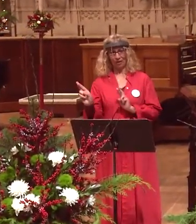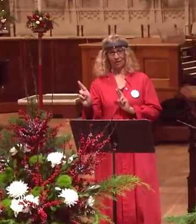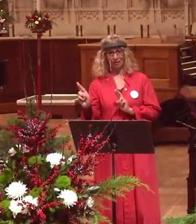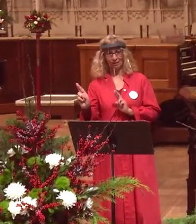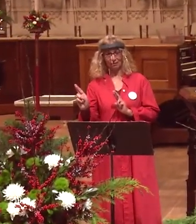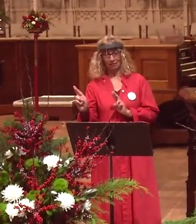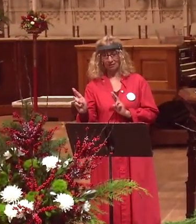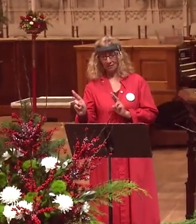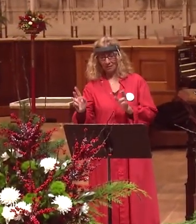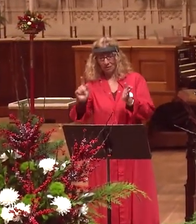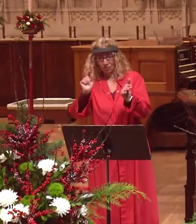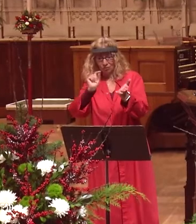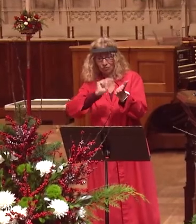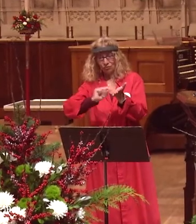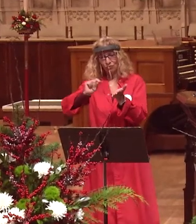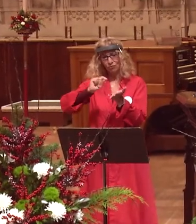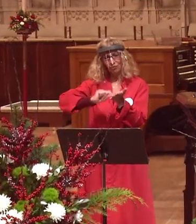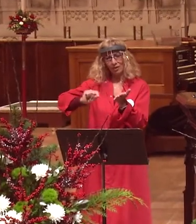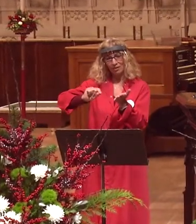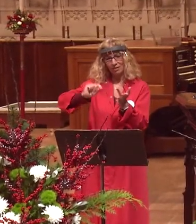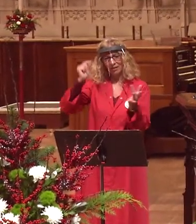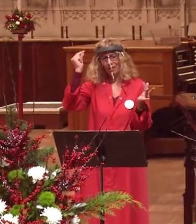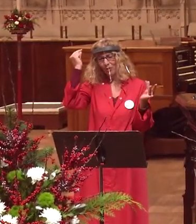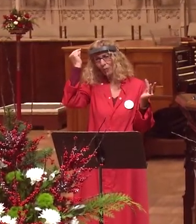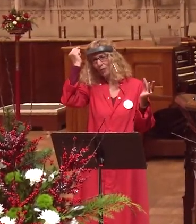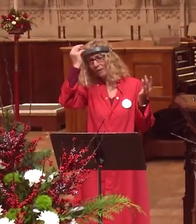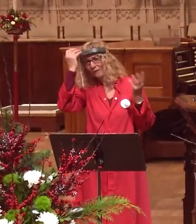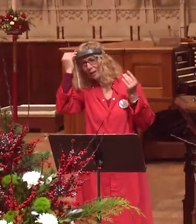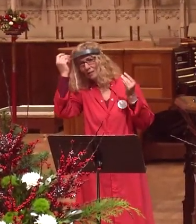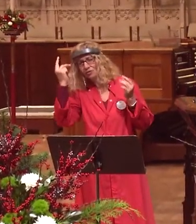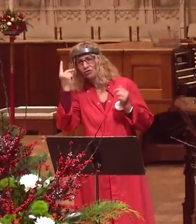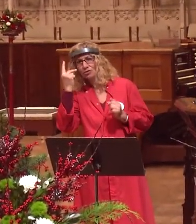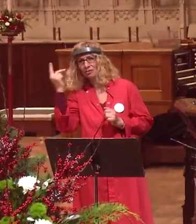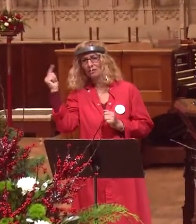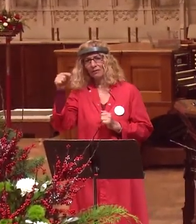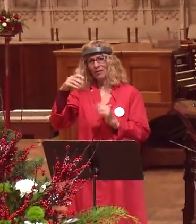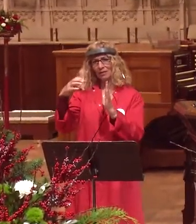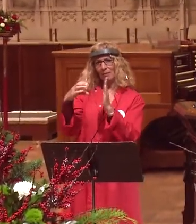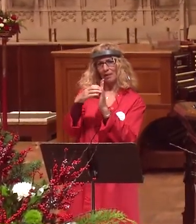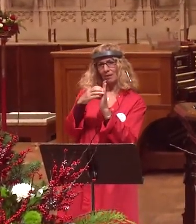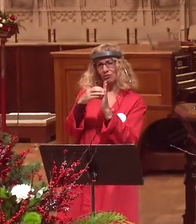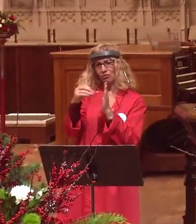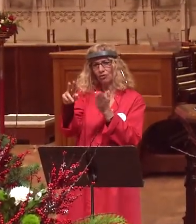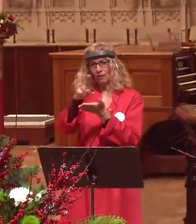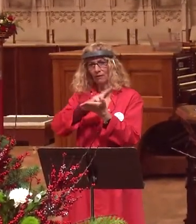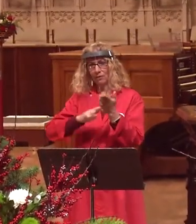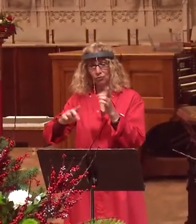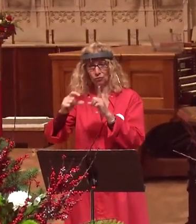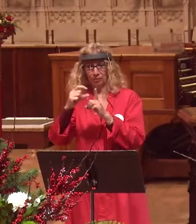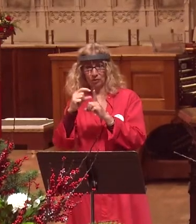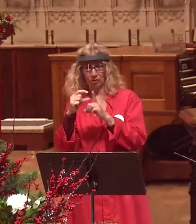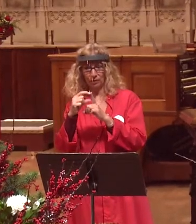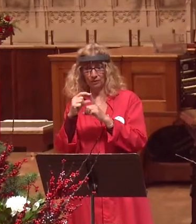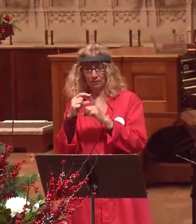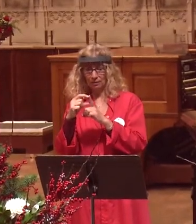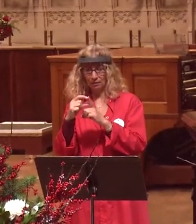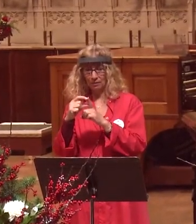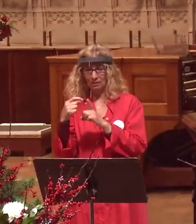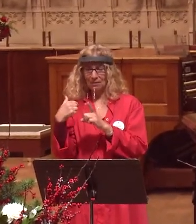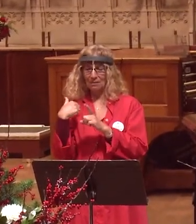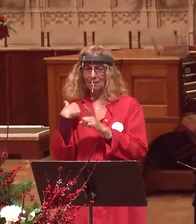to write a reflection on this passage of the scripture, I came